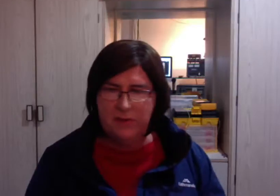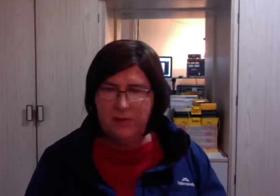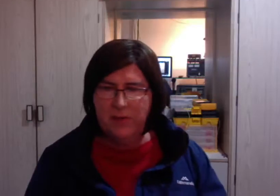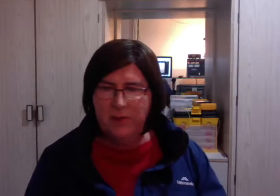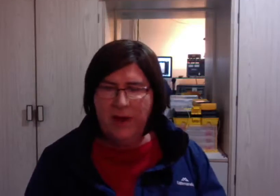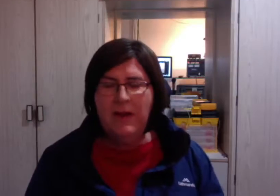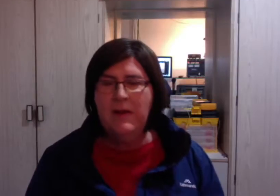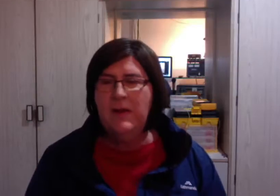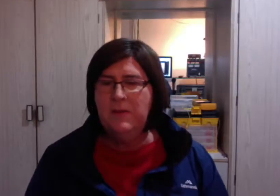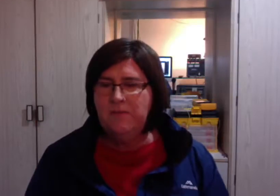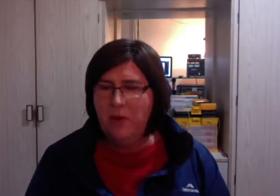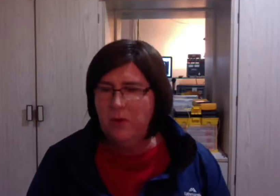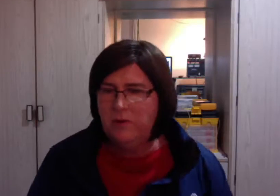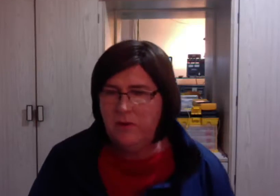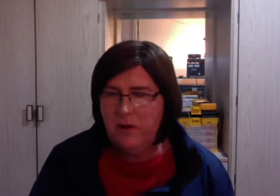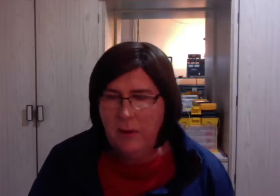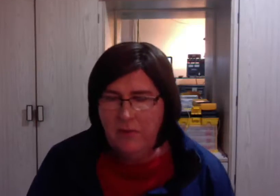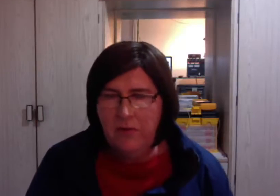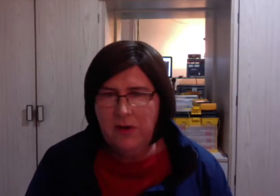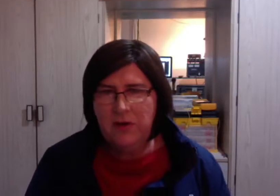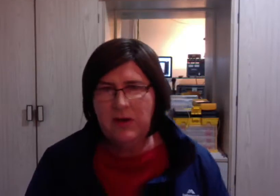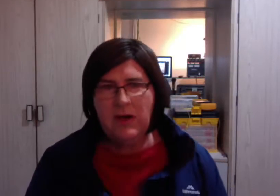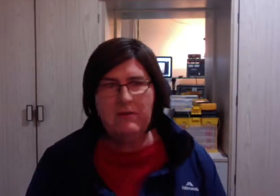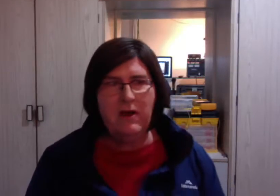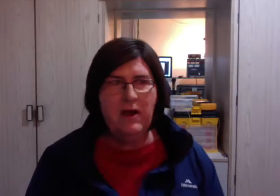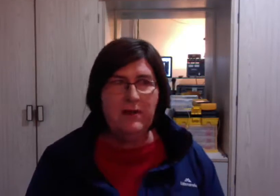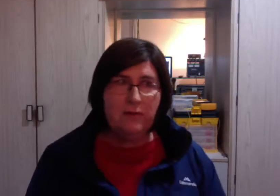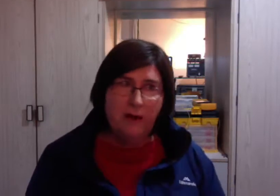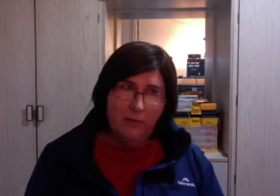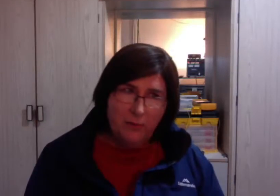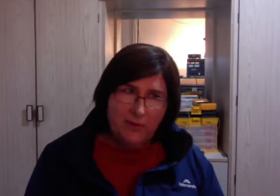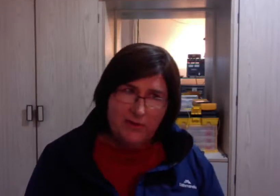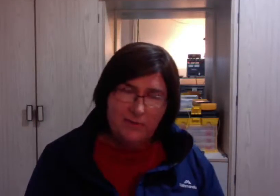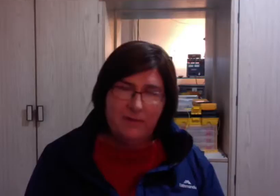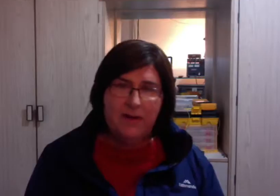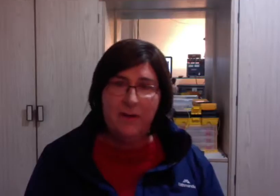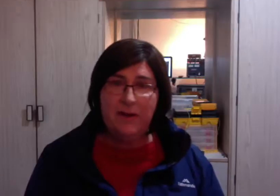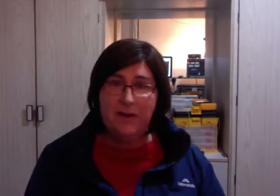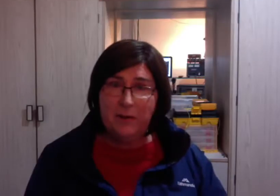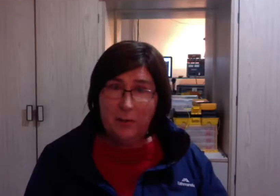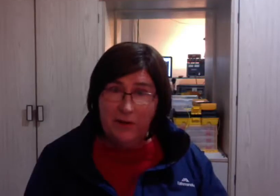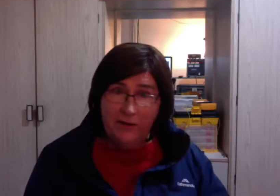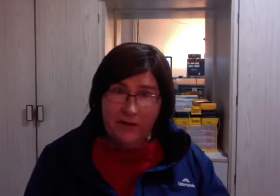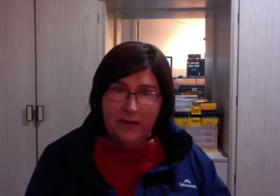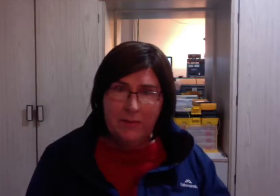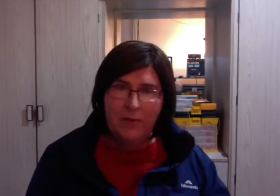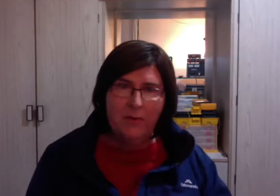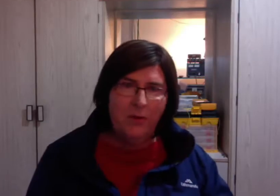bitumen all the way. Or if you're up for it, you can go via the gravel, which is becoming increasingly more and more